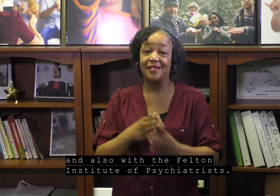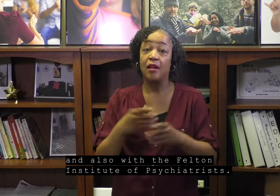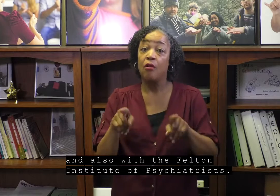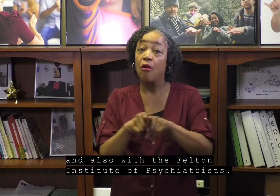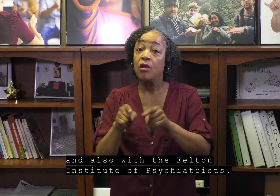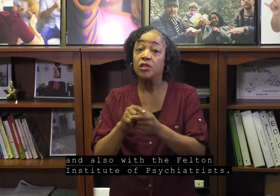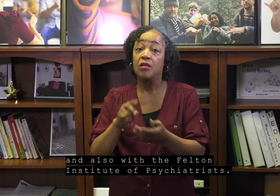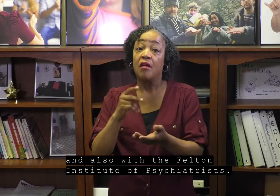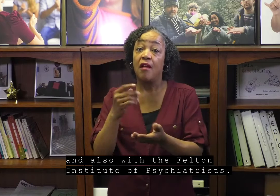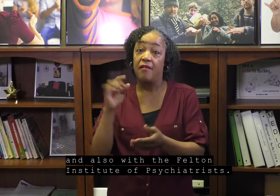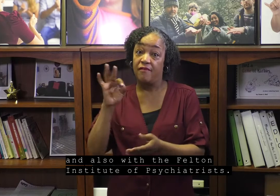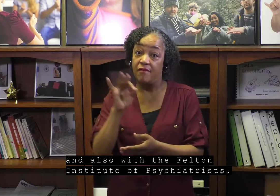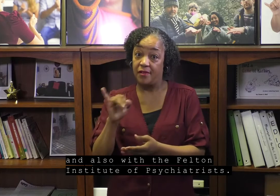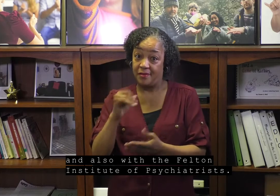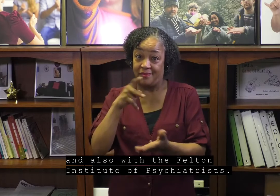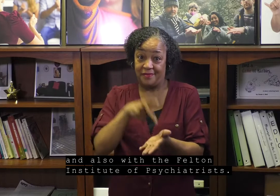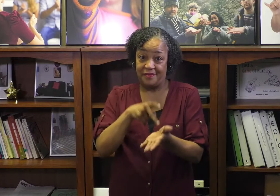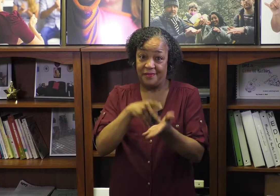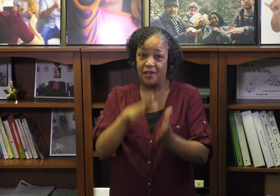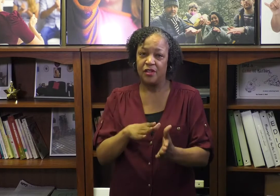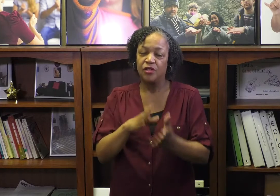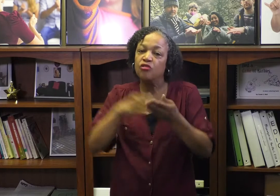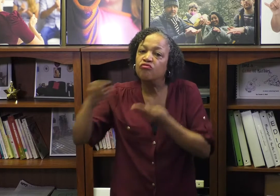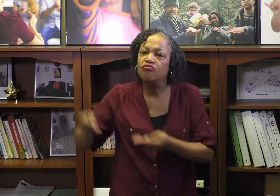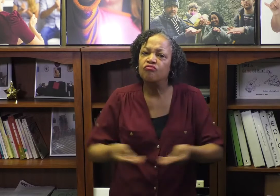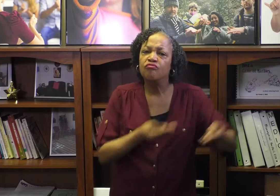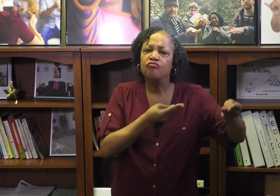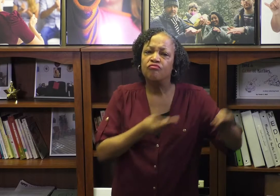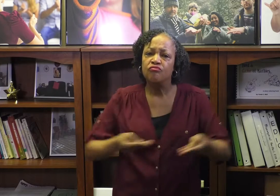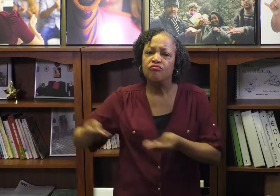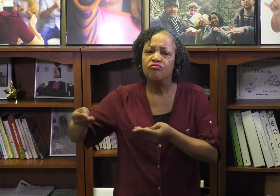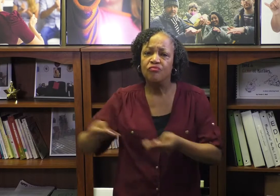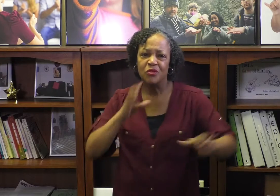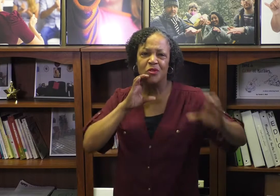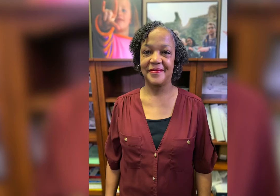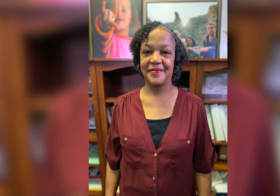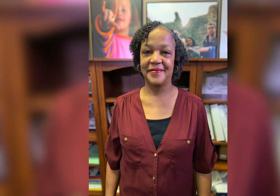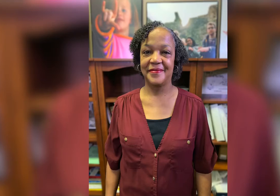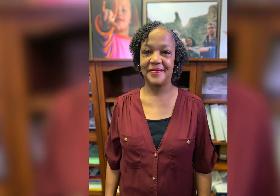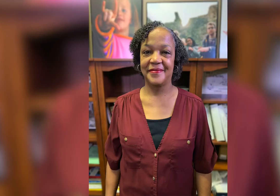staff, and also with the Felton Institute Psychiatrist.